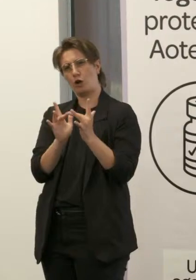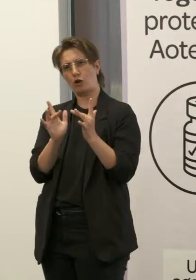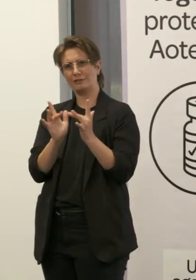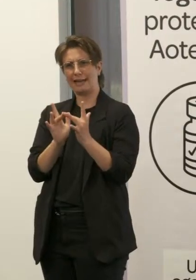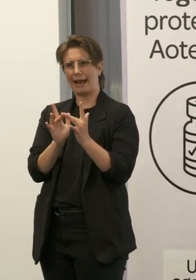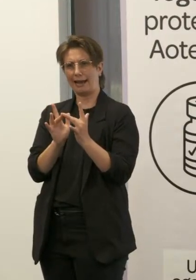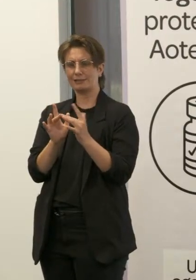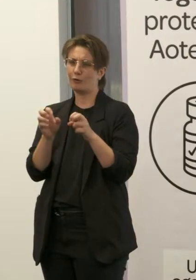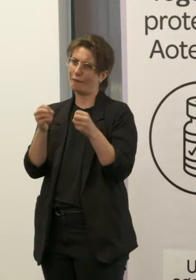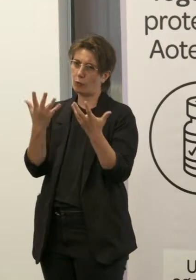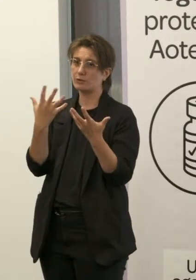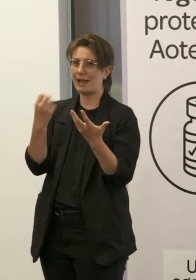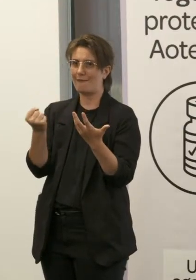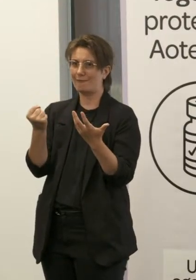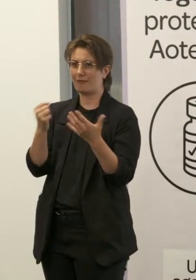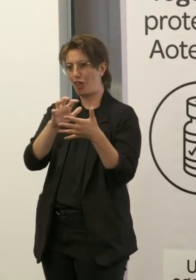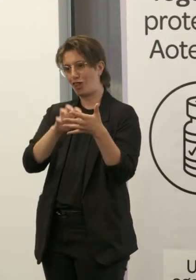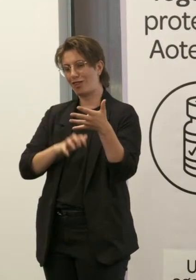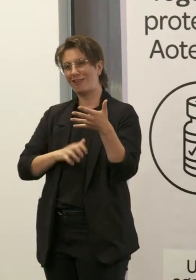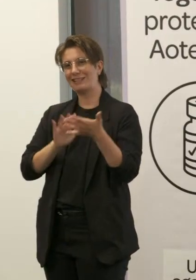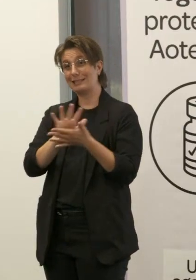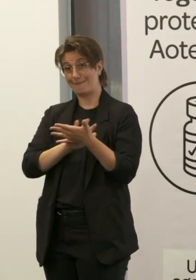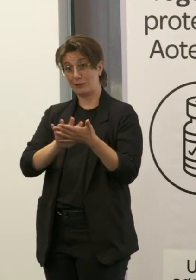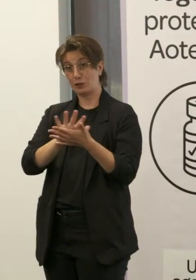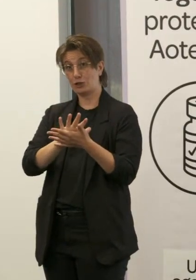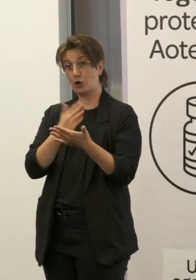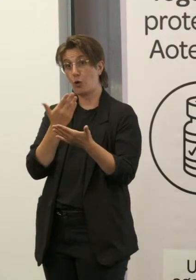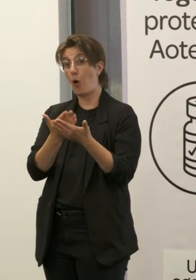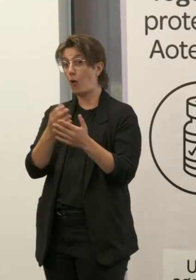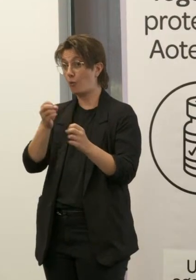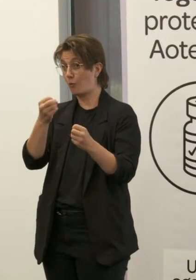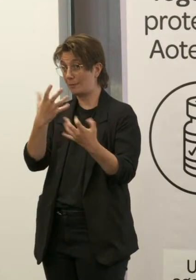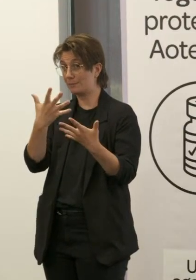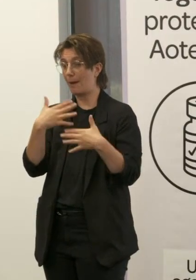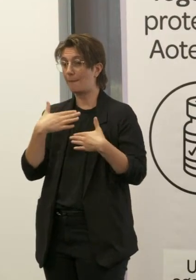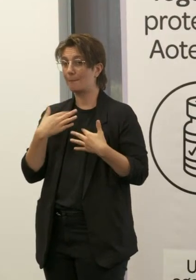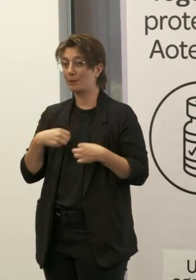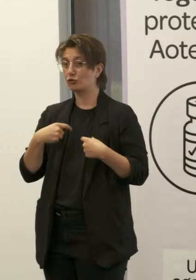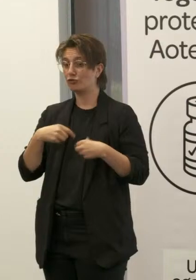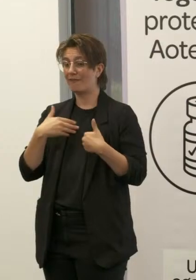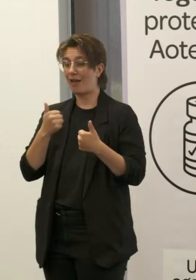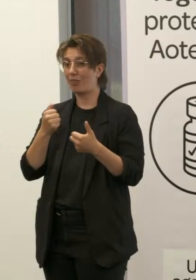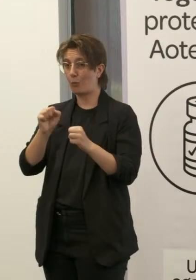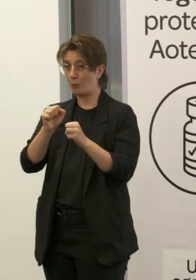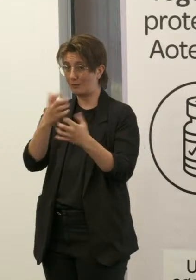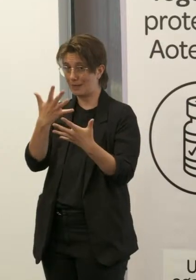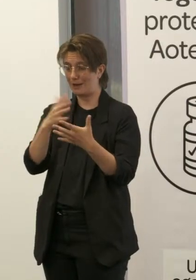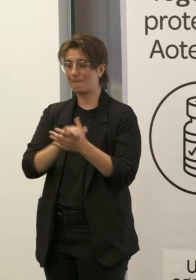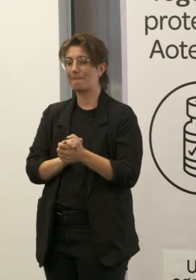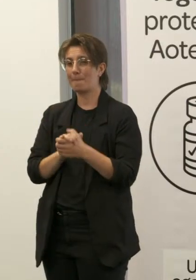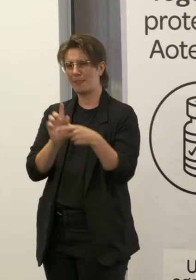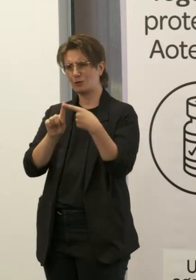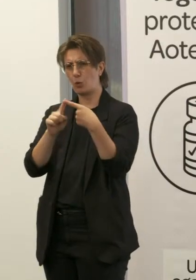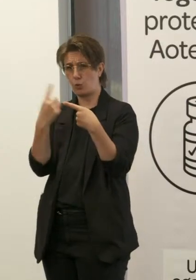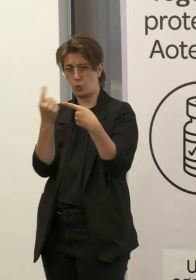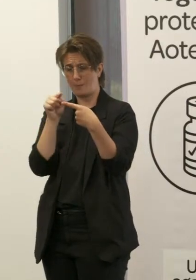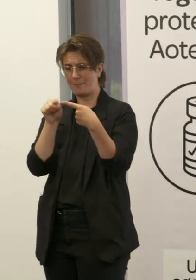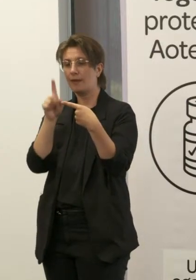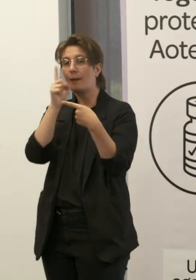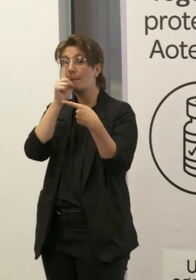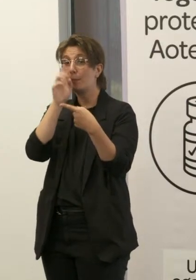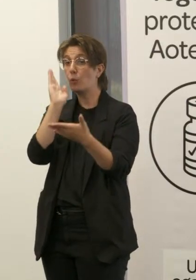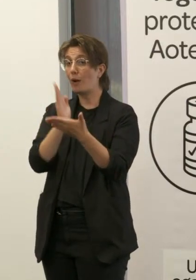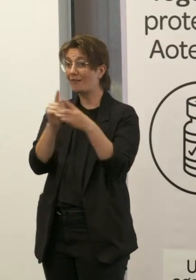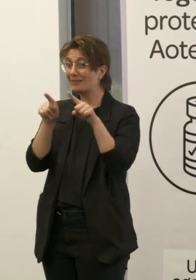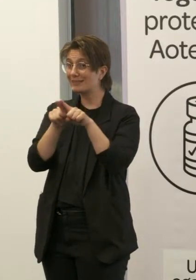this. I'm not going to read through it all, but it is very clear on our website. Those who live in the same household are clearly the most important,